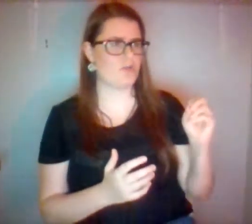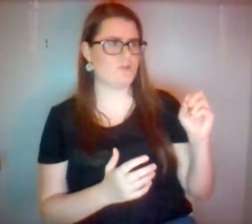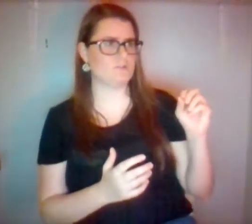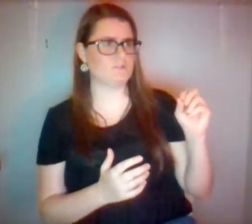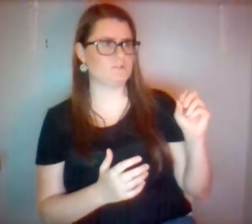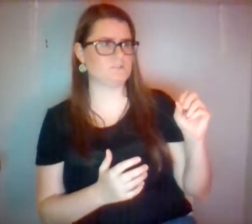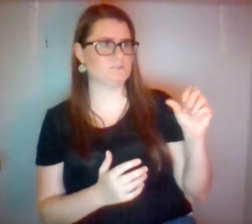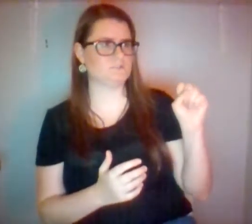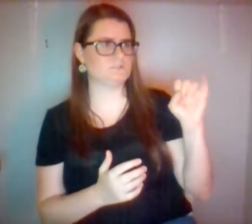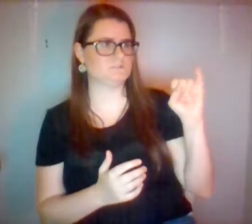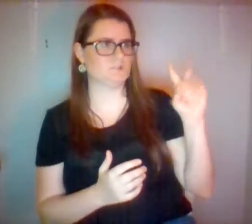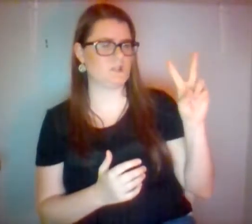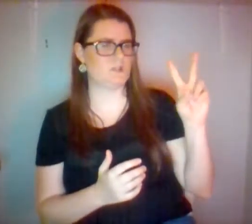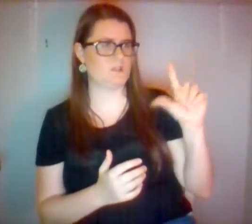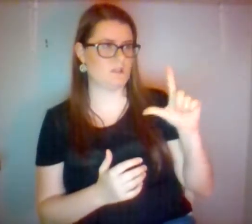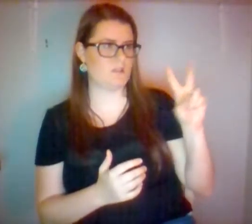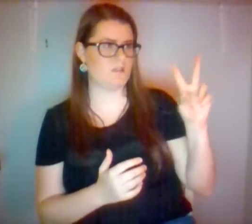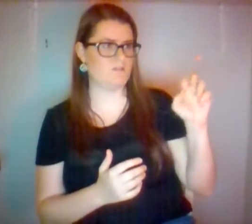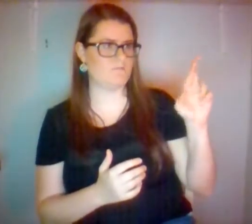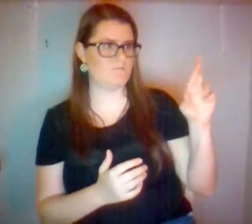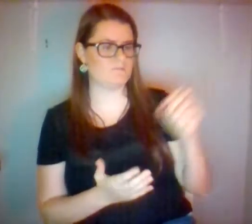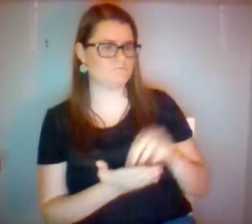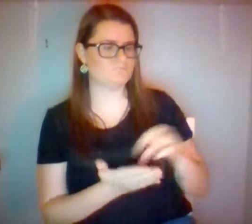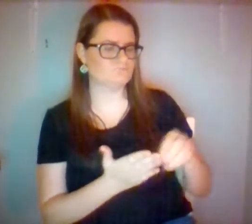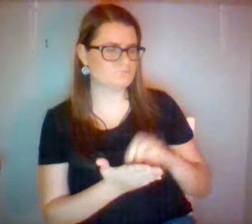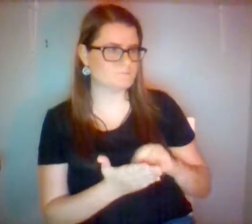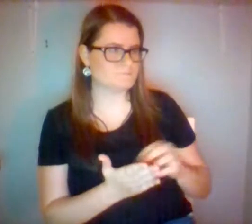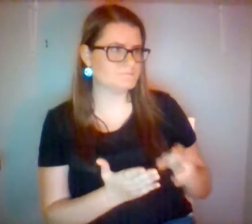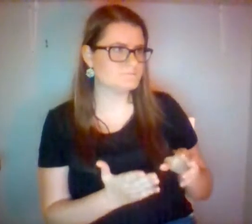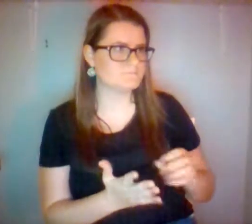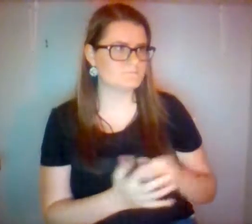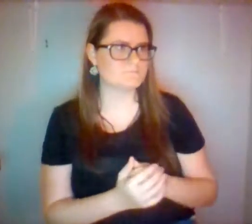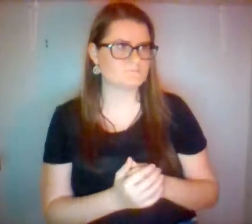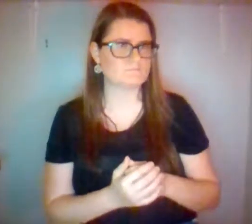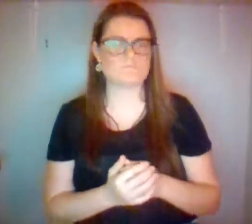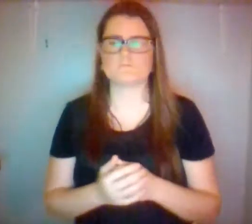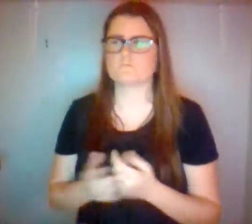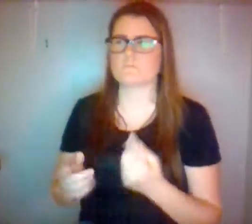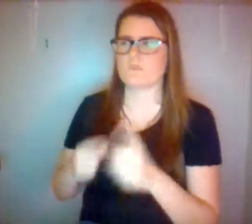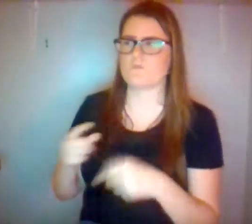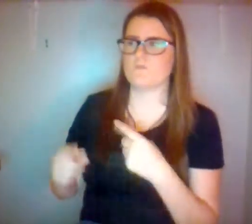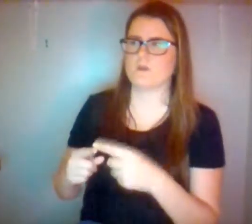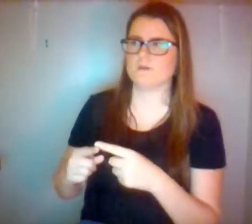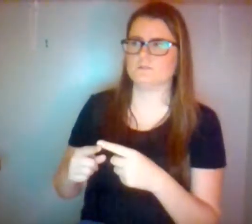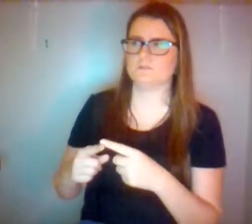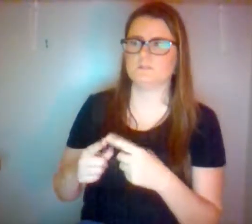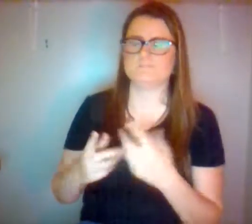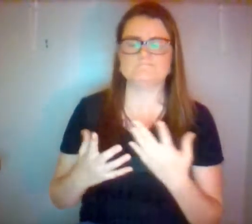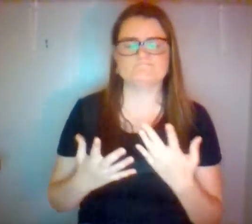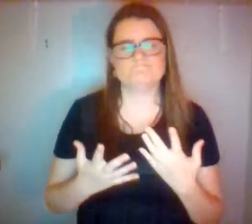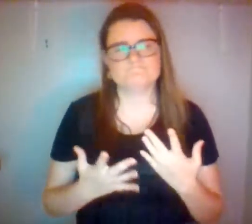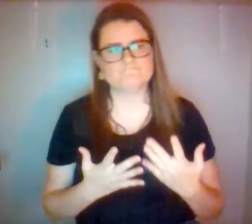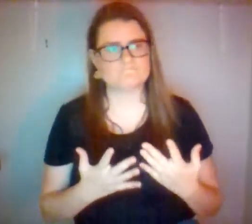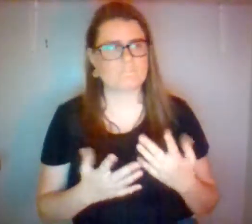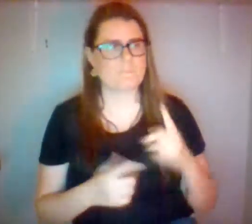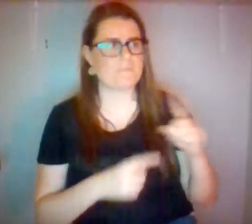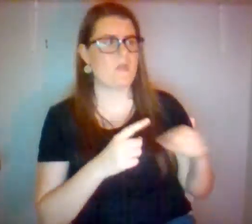not many people around. When you can arrest him without any fuss. Caiaphas looked around the room at the other men gathered